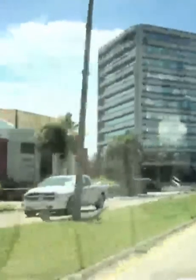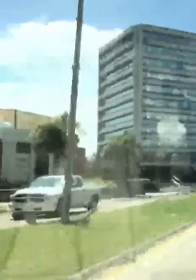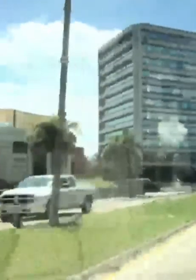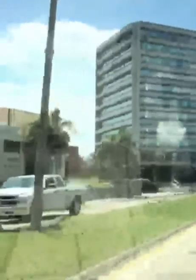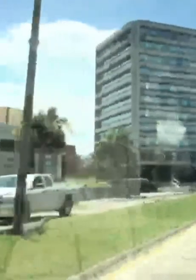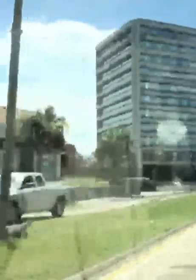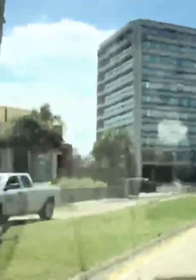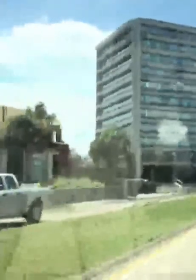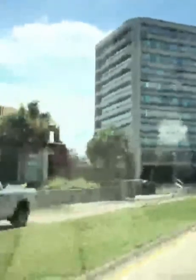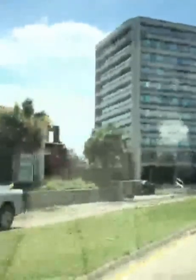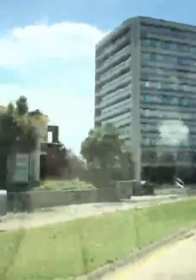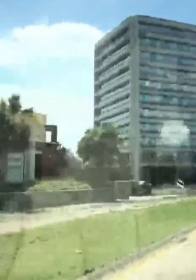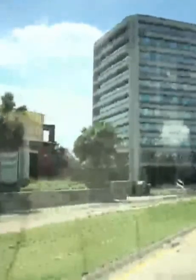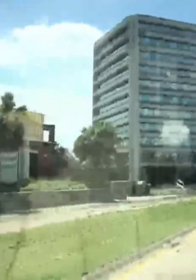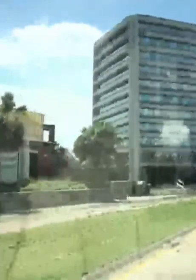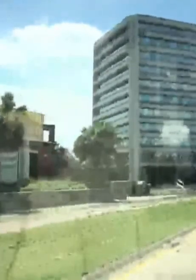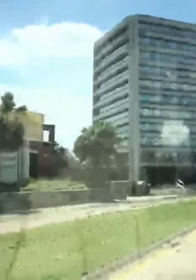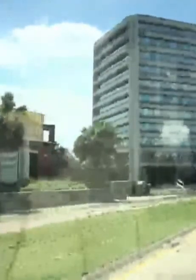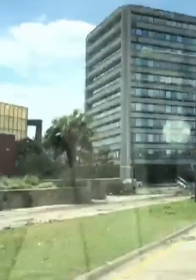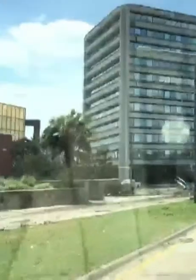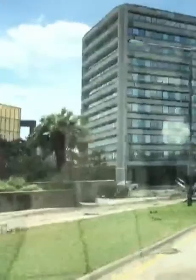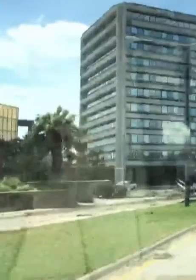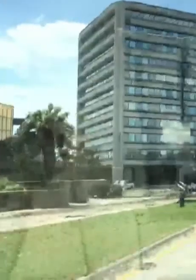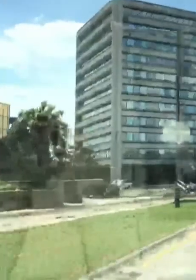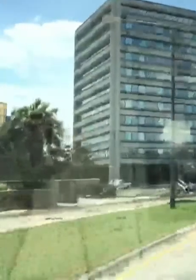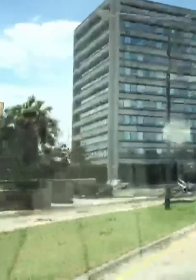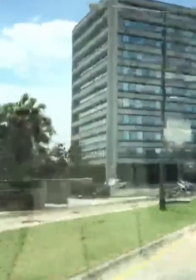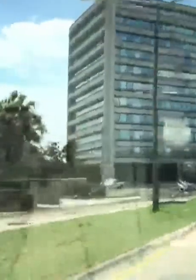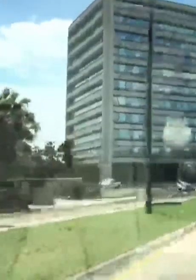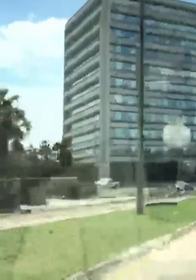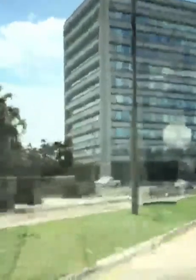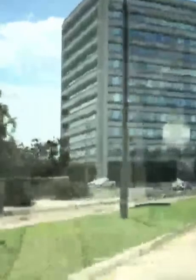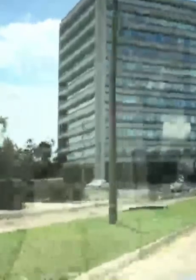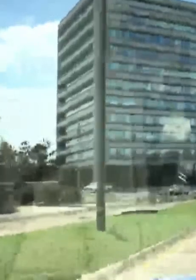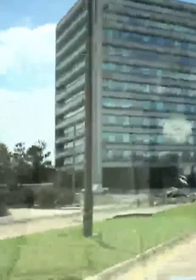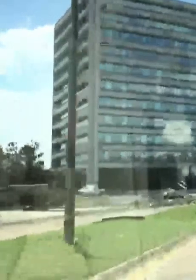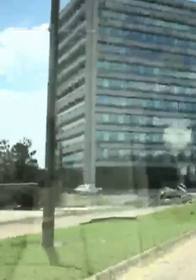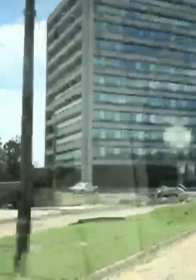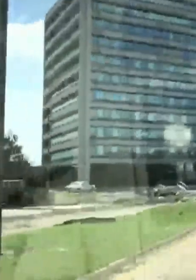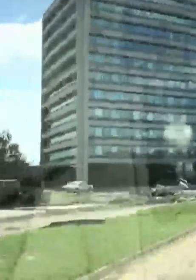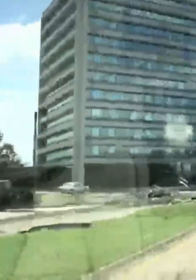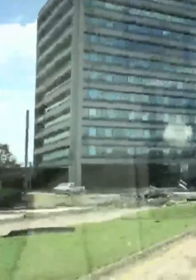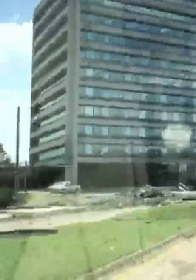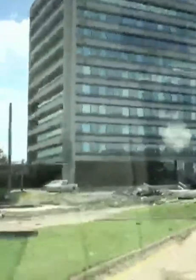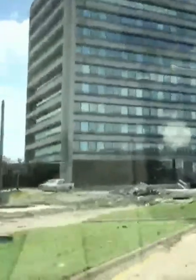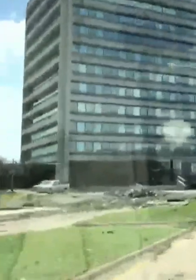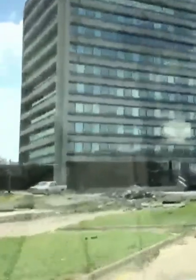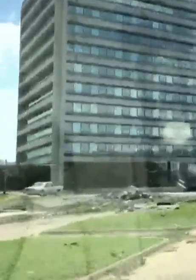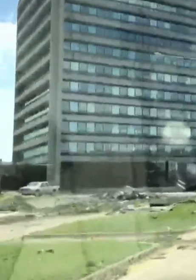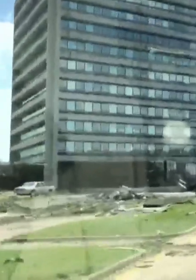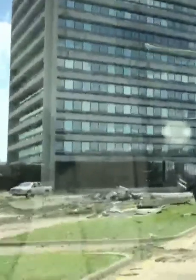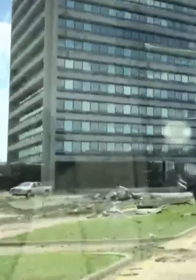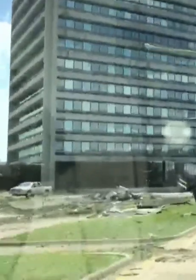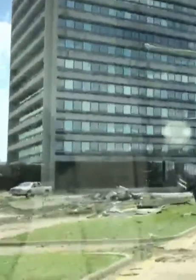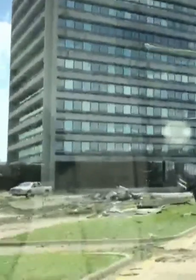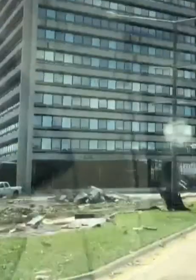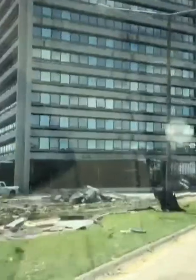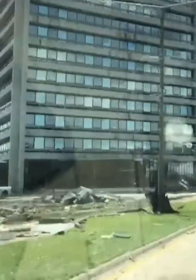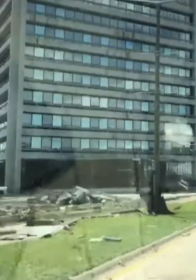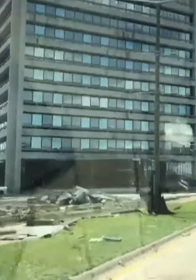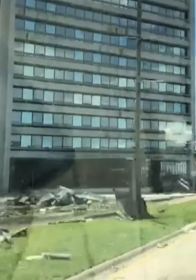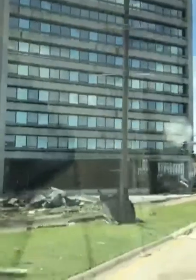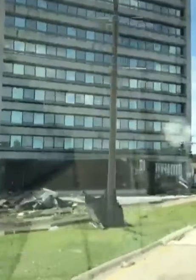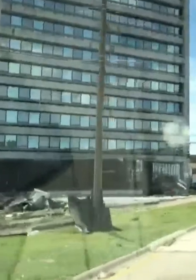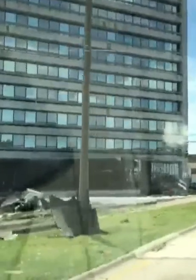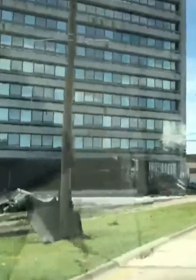Center. That must have been some sort of high-rise apartment office building. Just got a text that it's the Capital One Tower, the second tallest building.